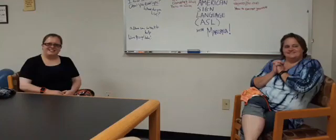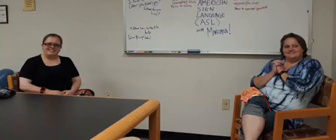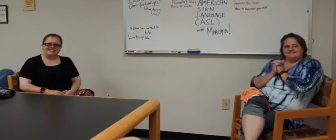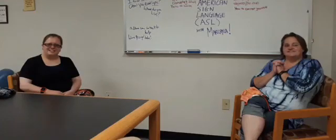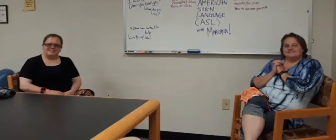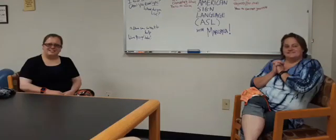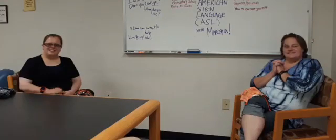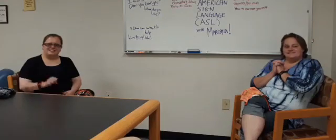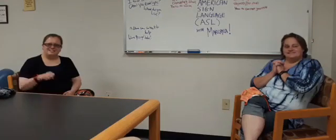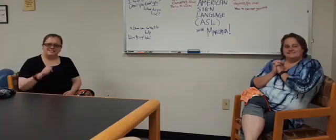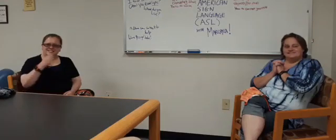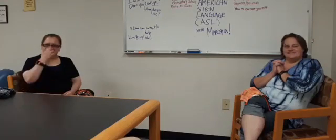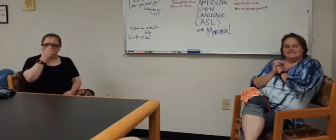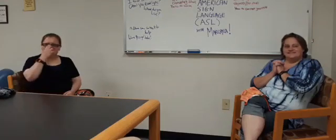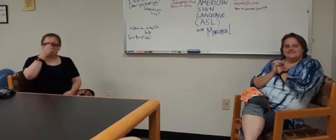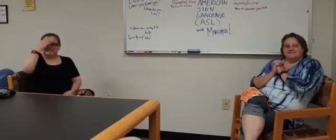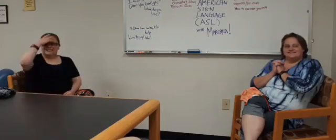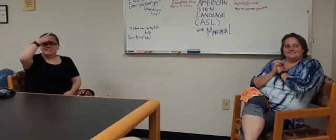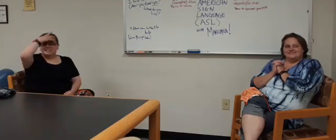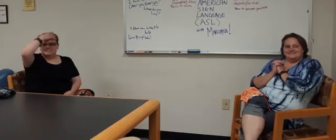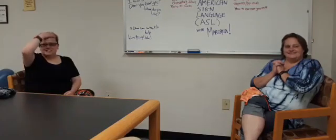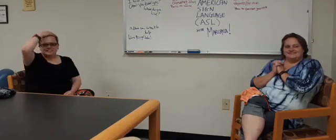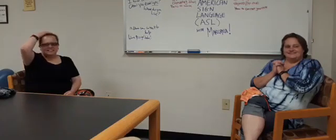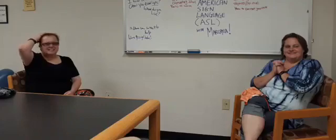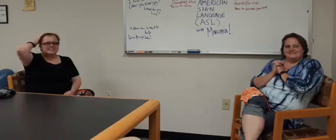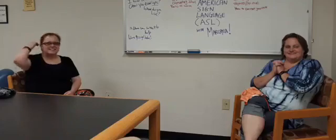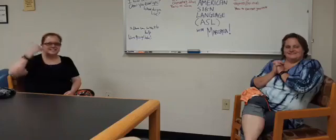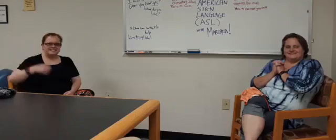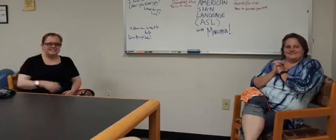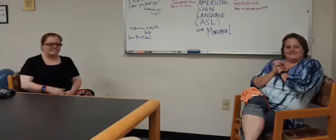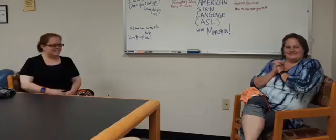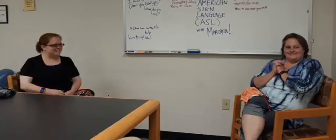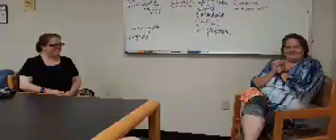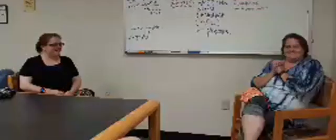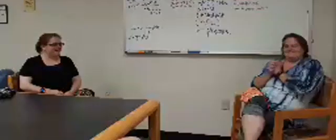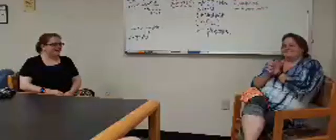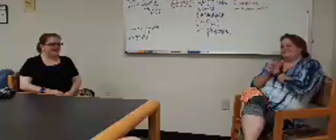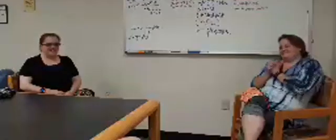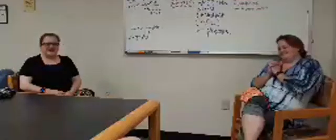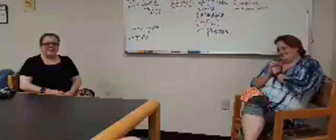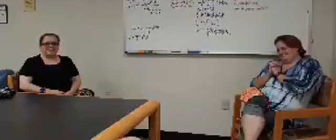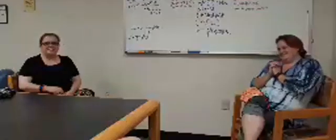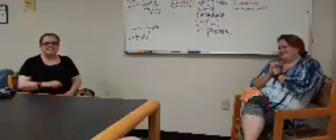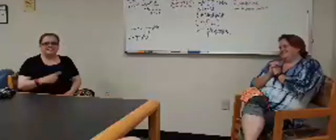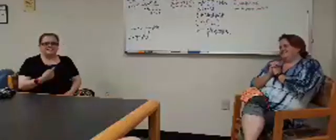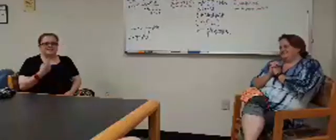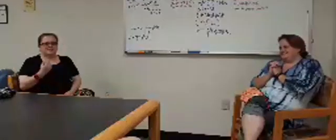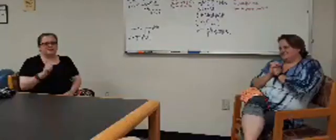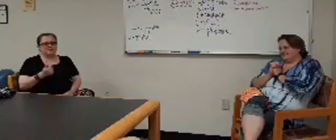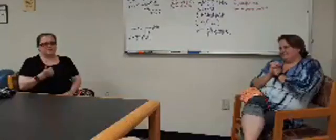Them out. At least I'm going to meet you halfway, and I will enunciate my words. And that's something else.